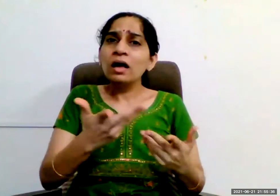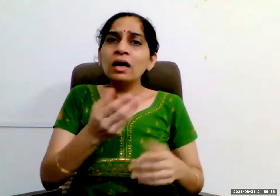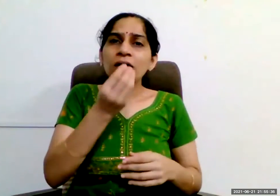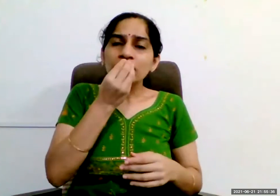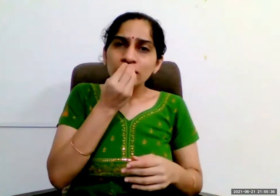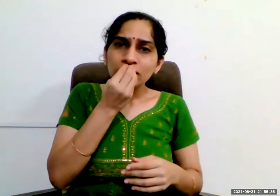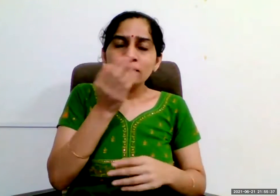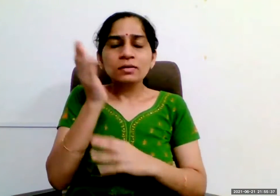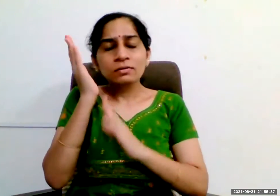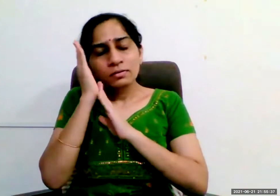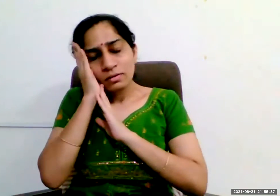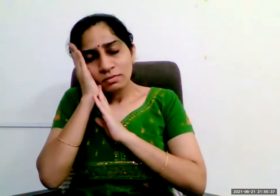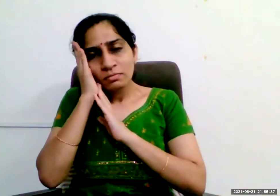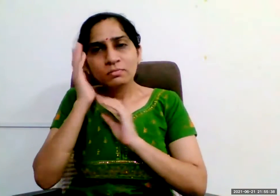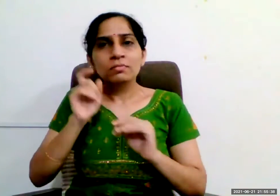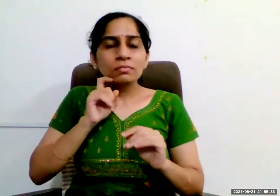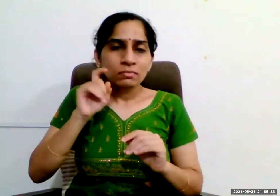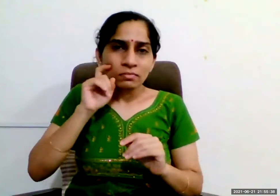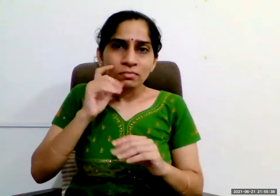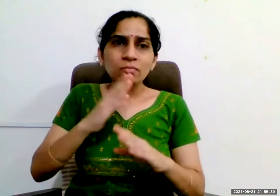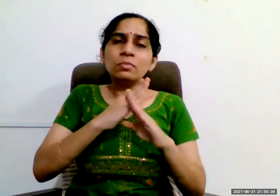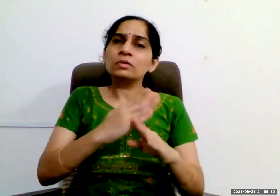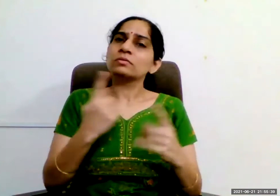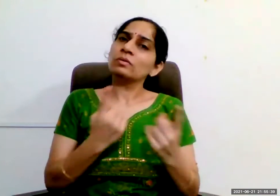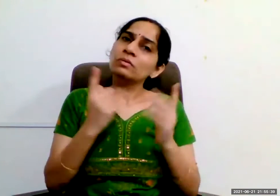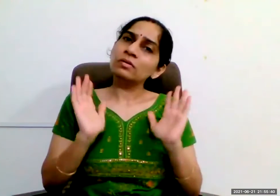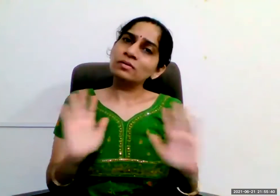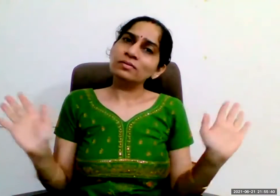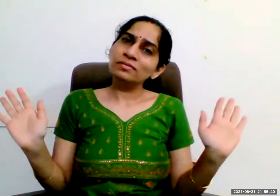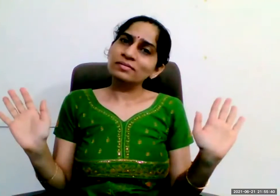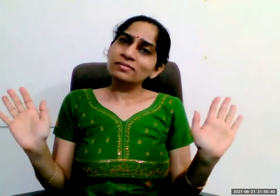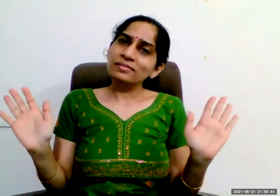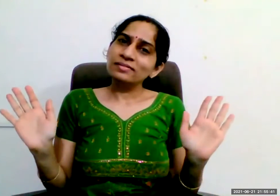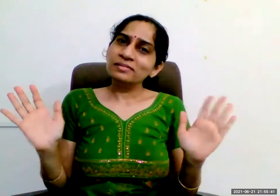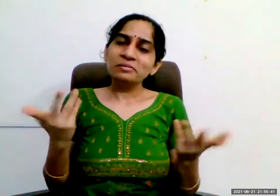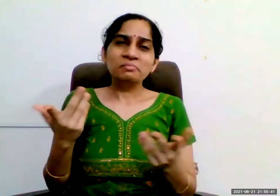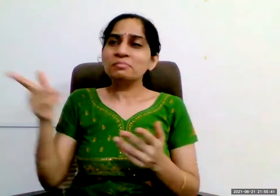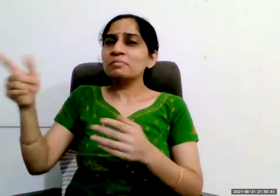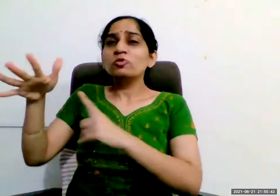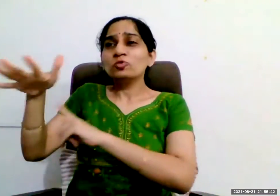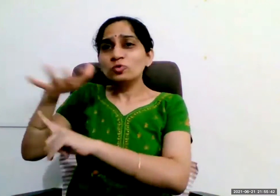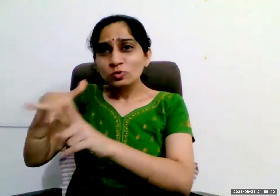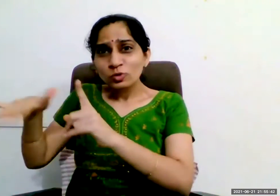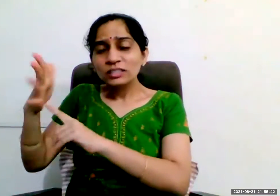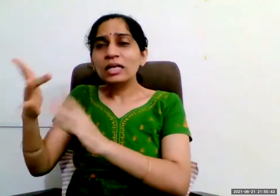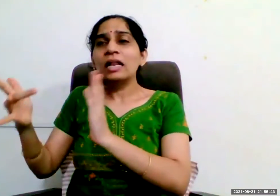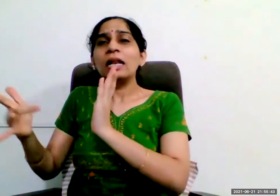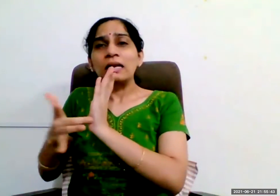science develops, no much how much social development happens, no matter what progress happen, we will continue eating,